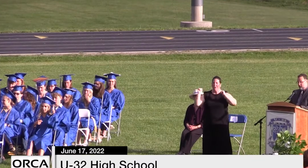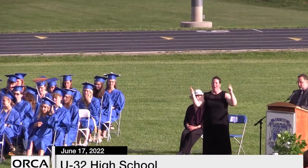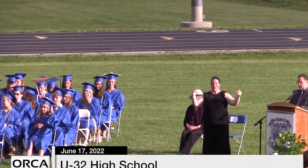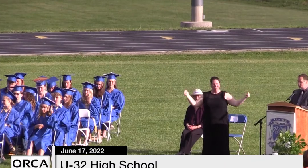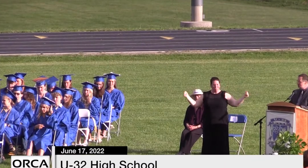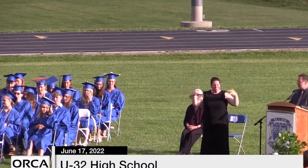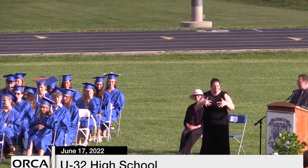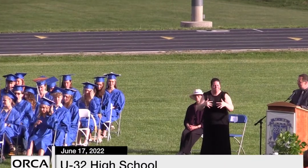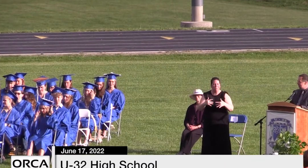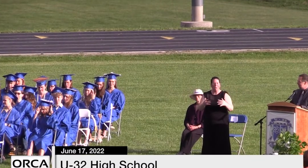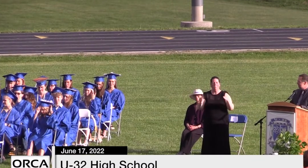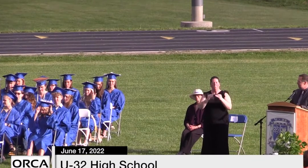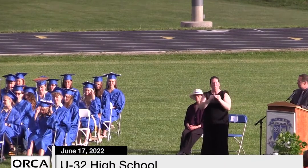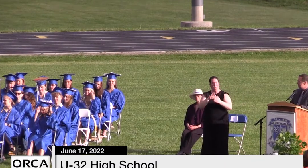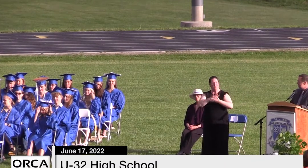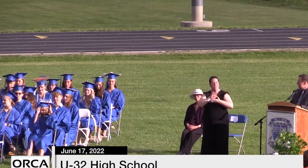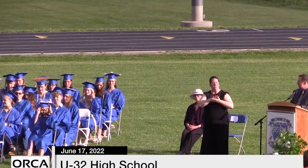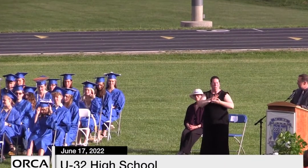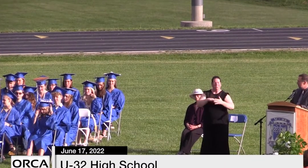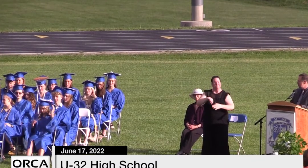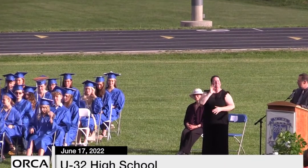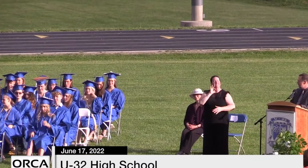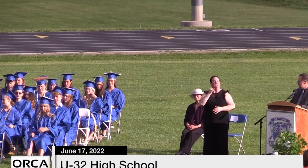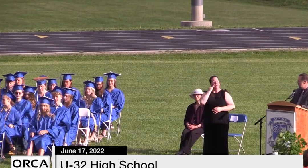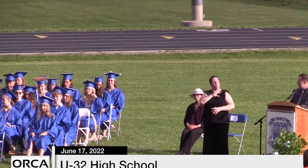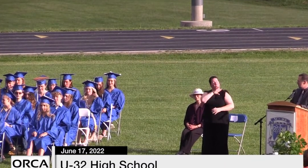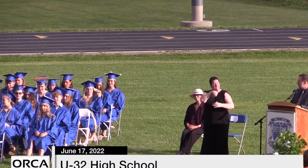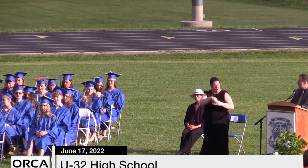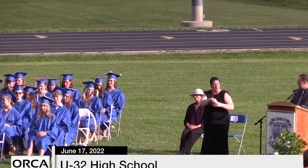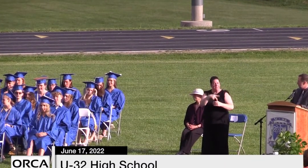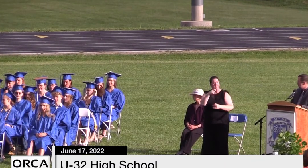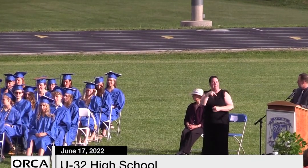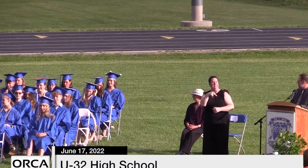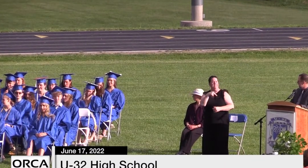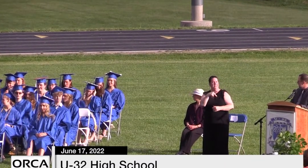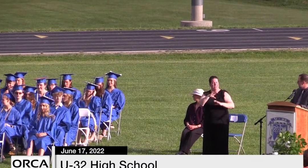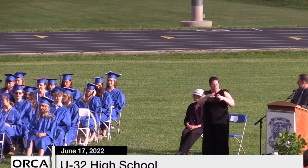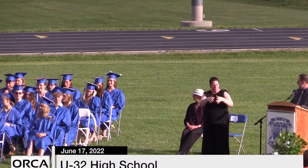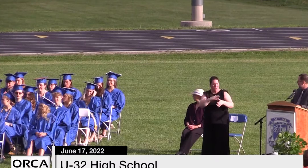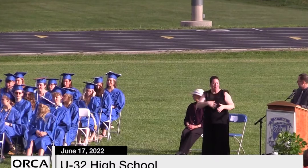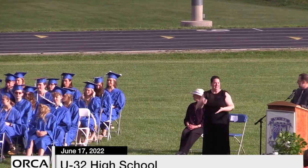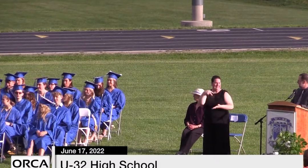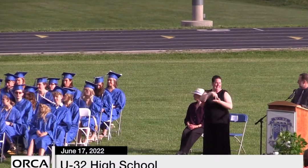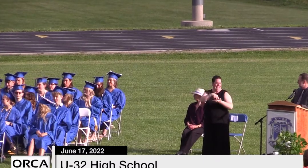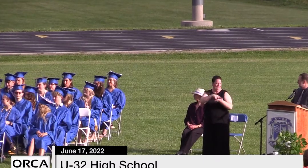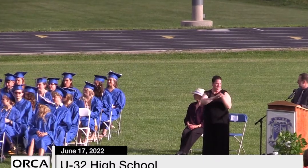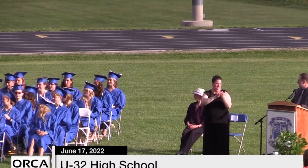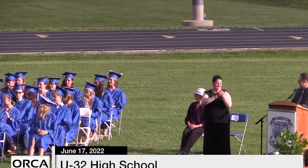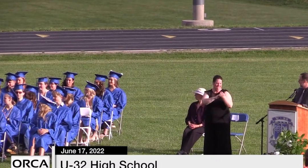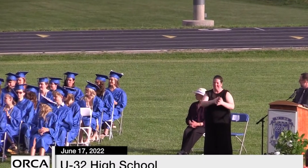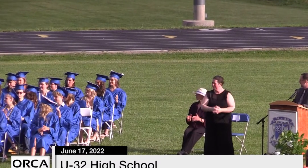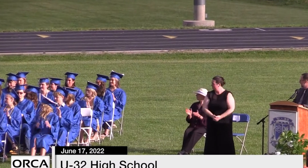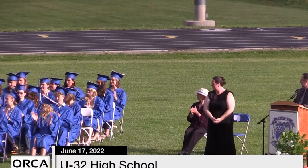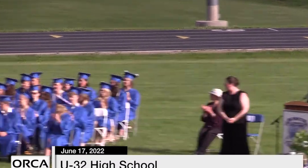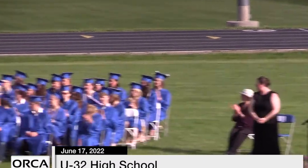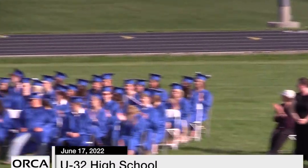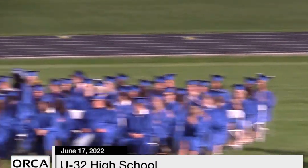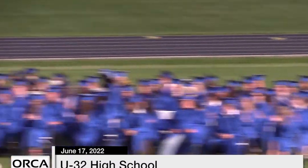and build a stronger school spirit. So seniors, if you were a member of the Pep Squad, could you stand as well?